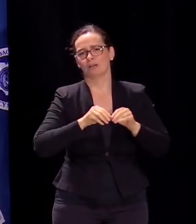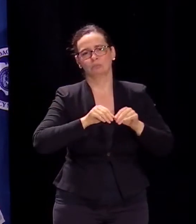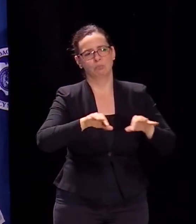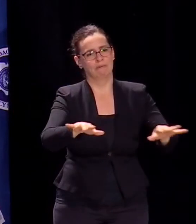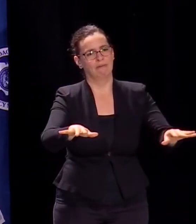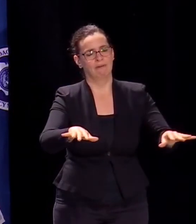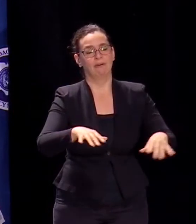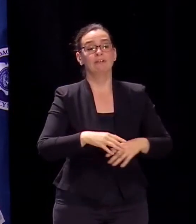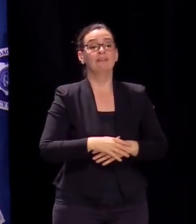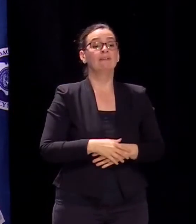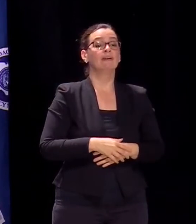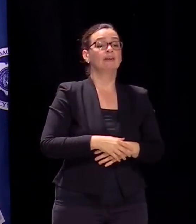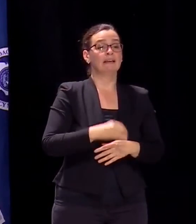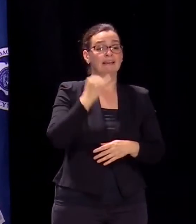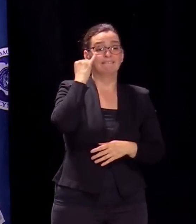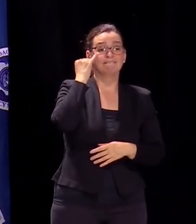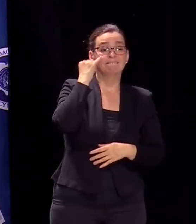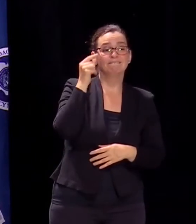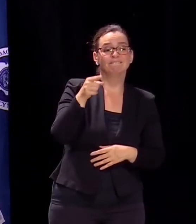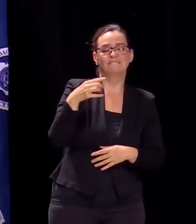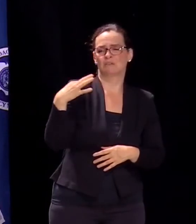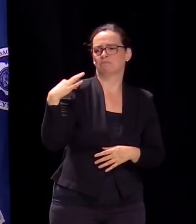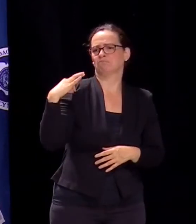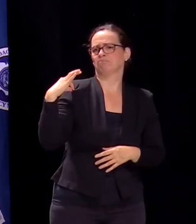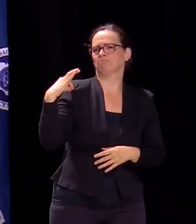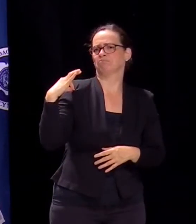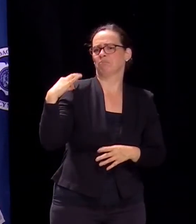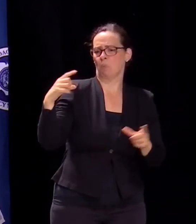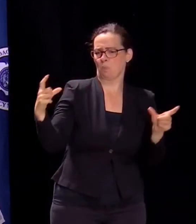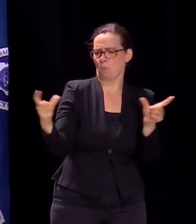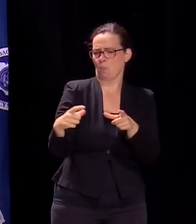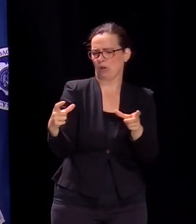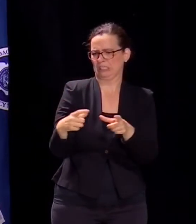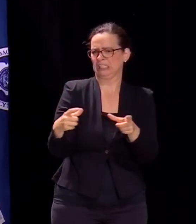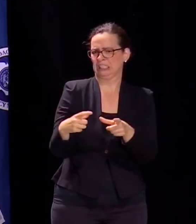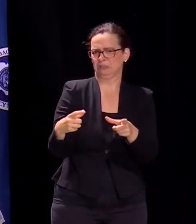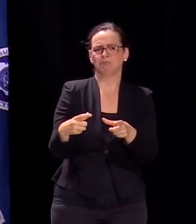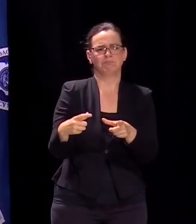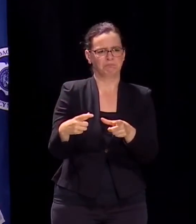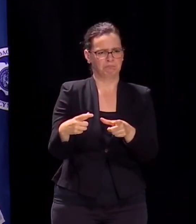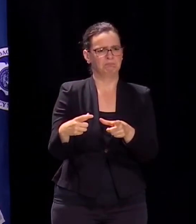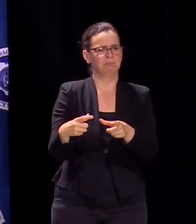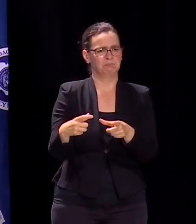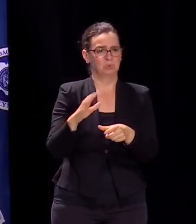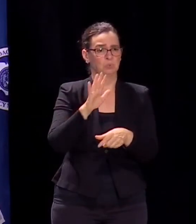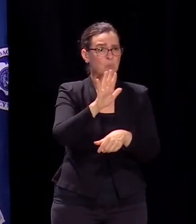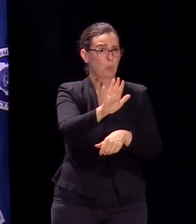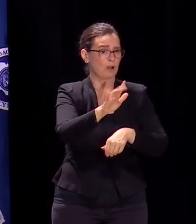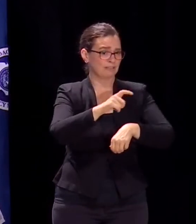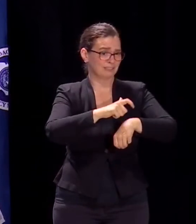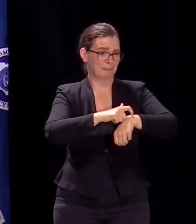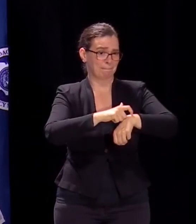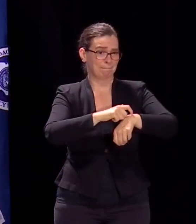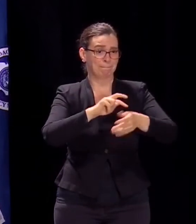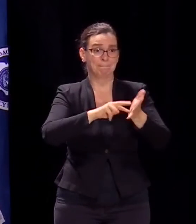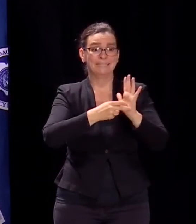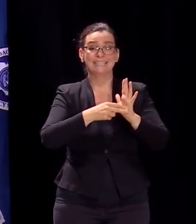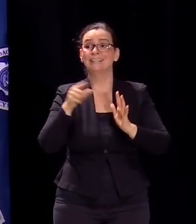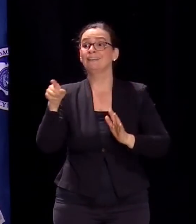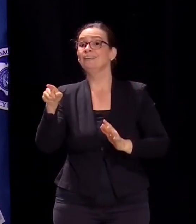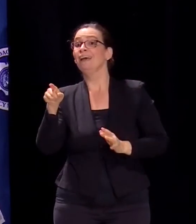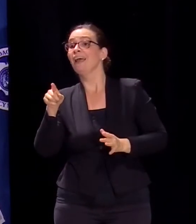quarantine on your time, not the company's time. So people should recognize that the governor has clarified that in his order.